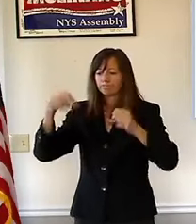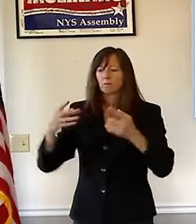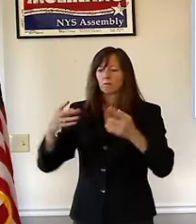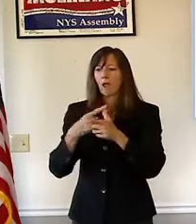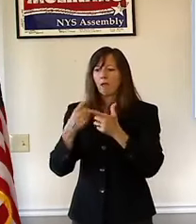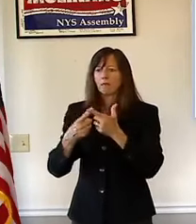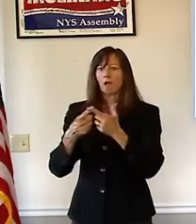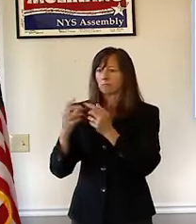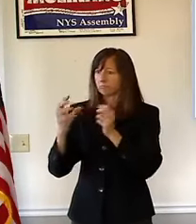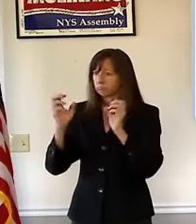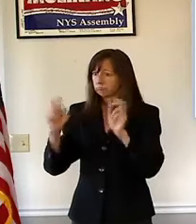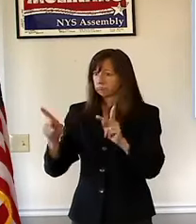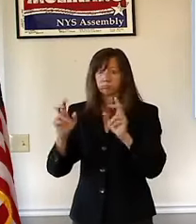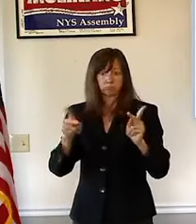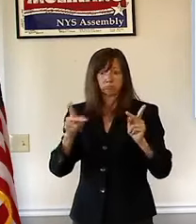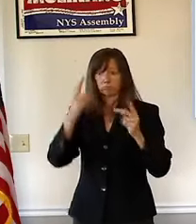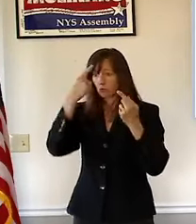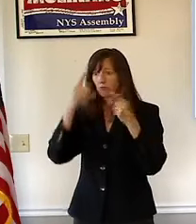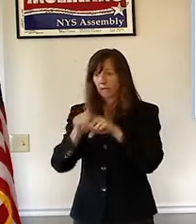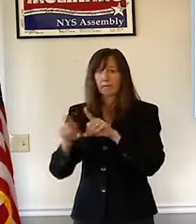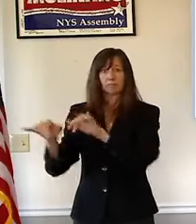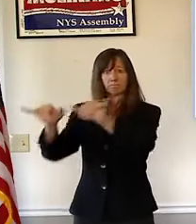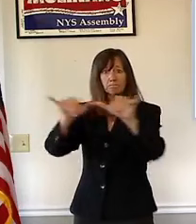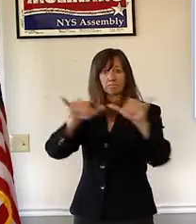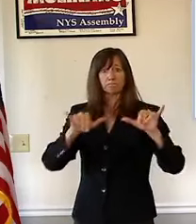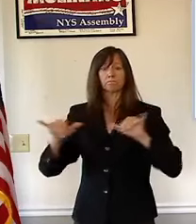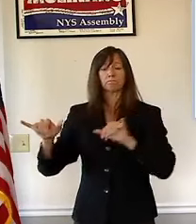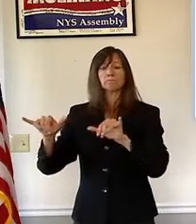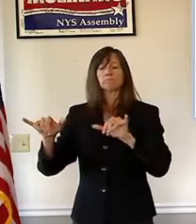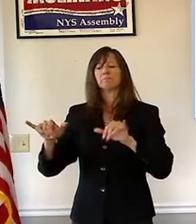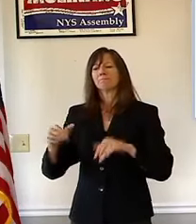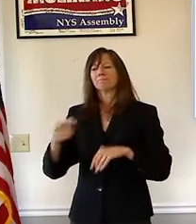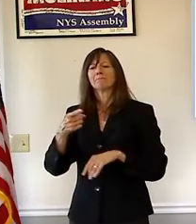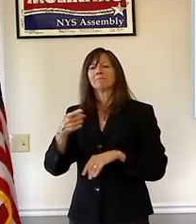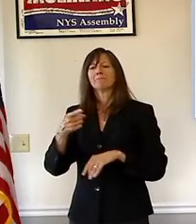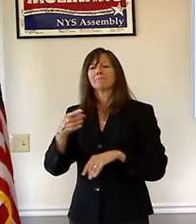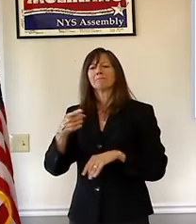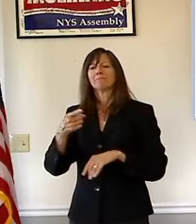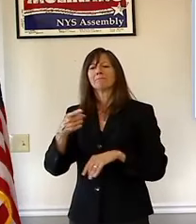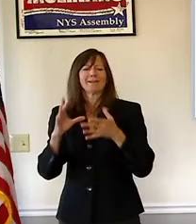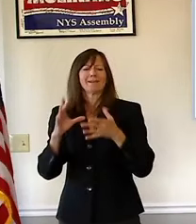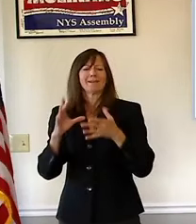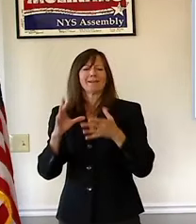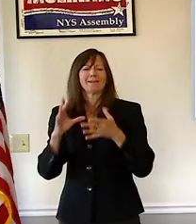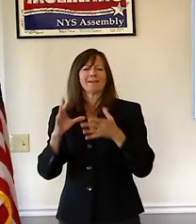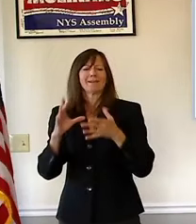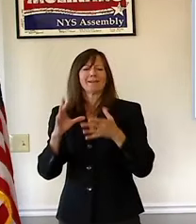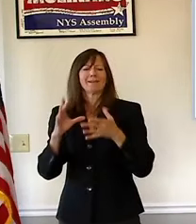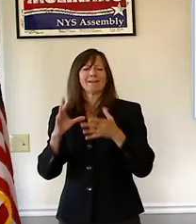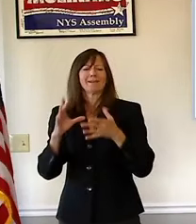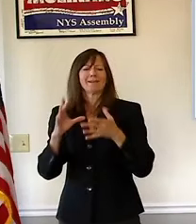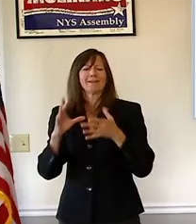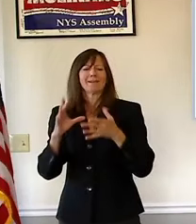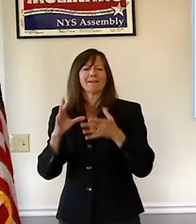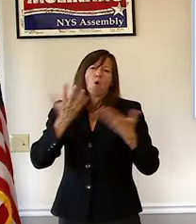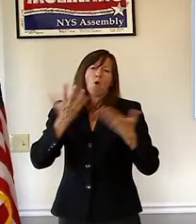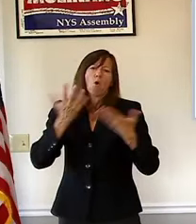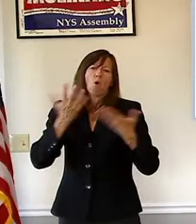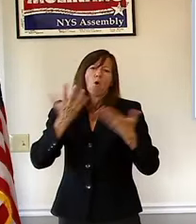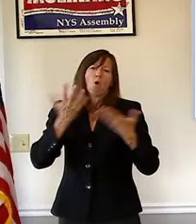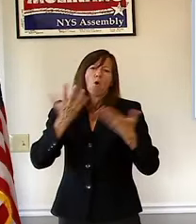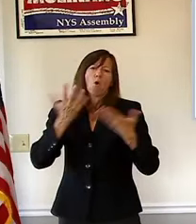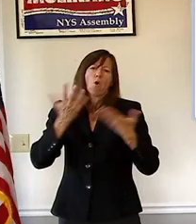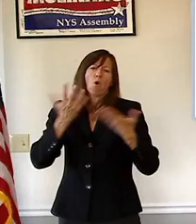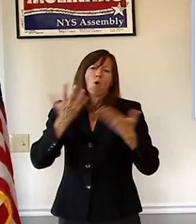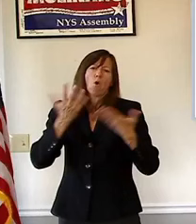upon. But as you've mentioned, most of these are already in place, and if anything, they might need to be tweaked a little